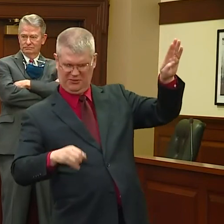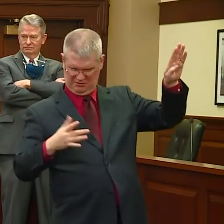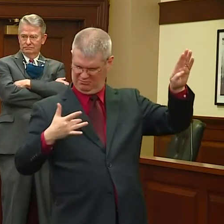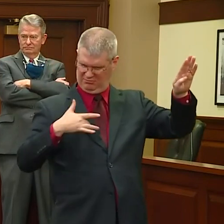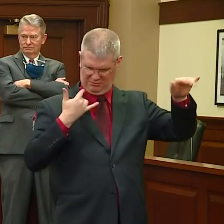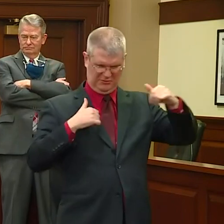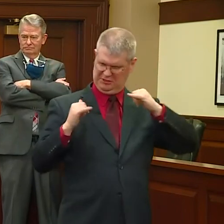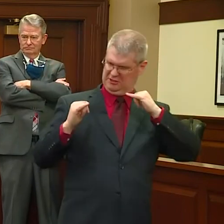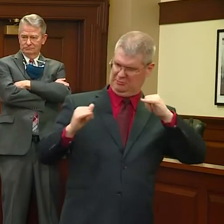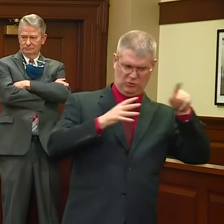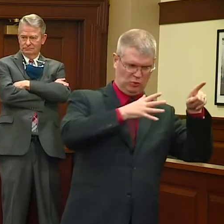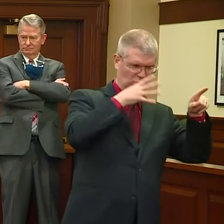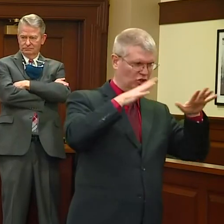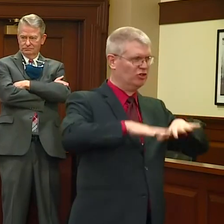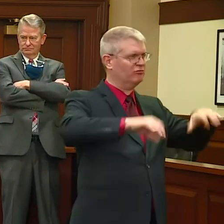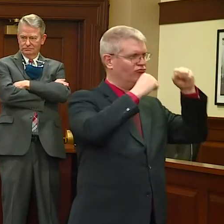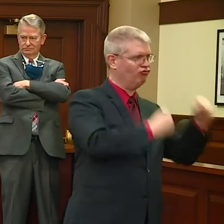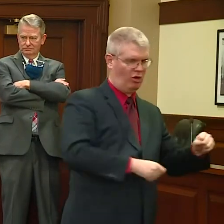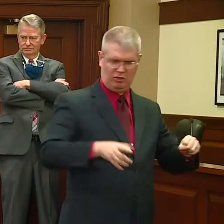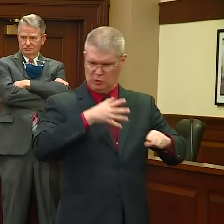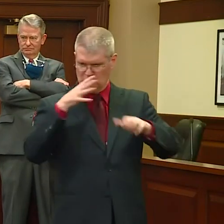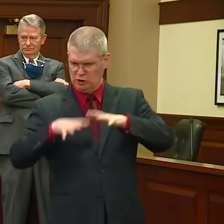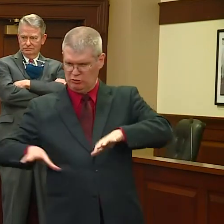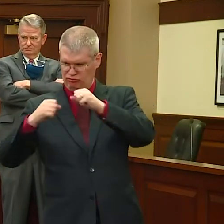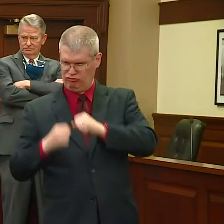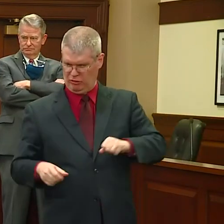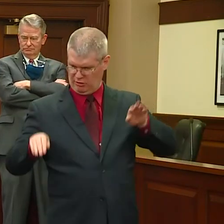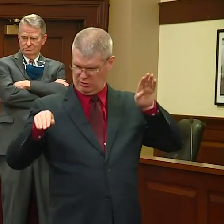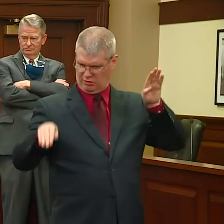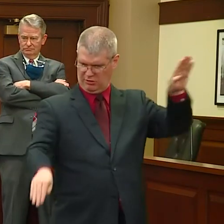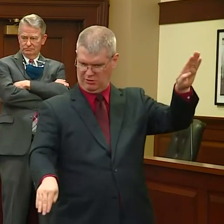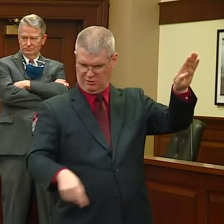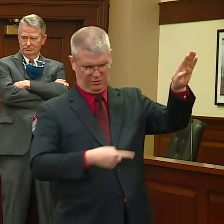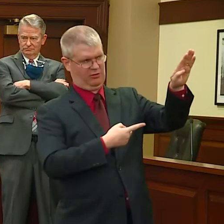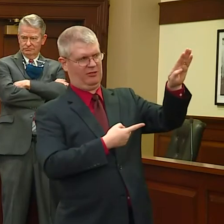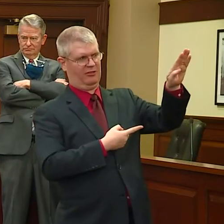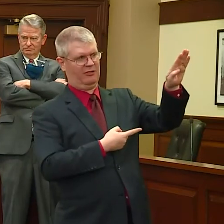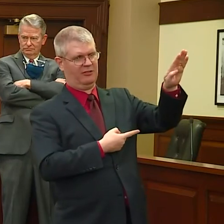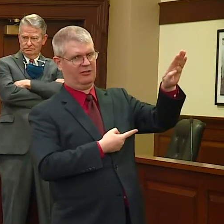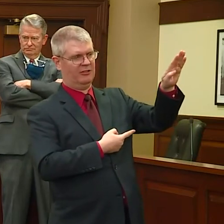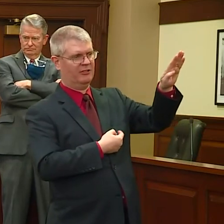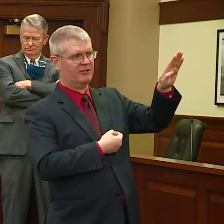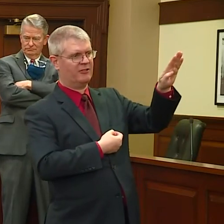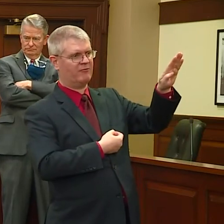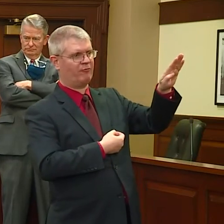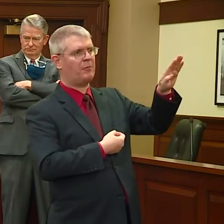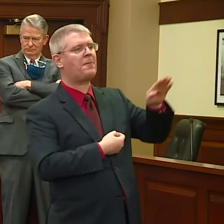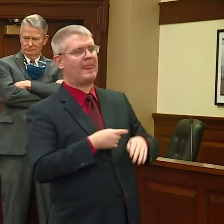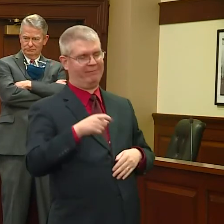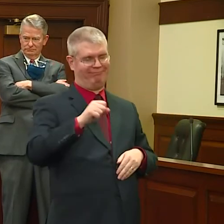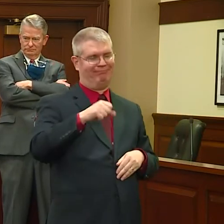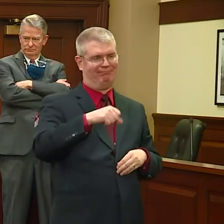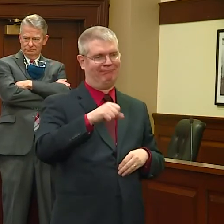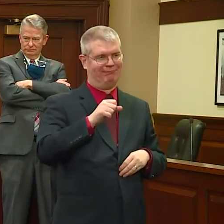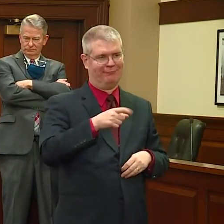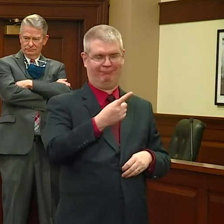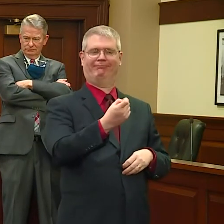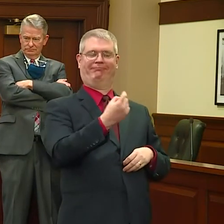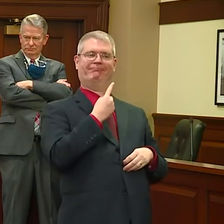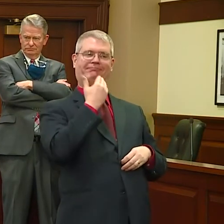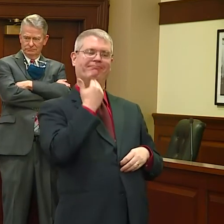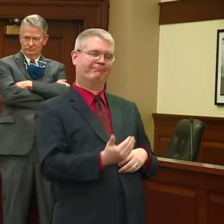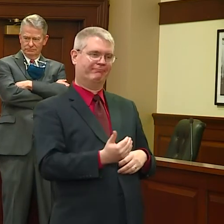well, it's not a random pattern right now. I think there is a geographic component to this right now. Some of the central